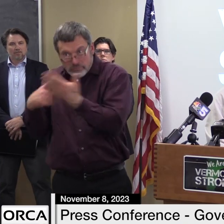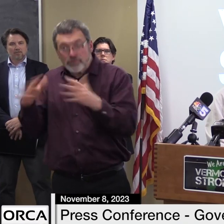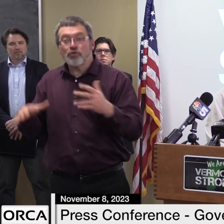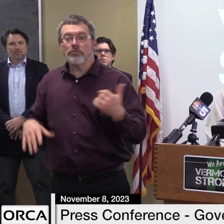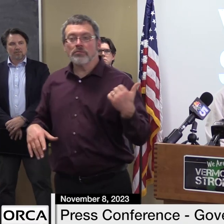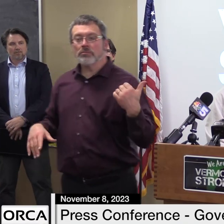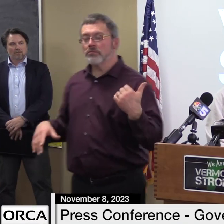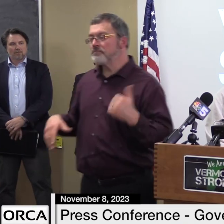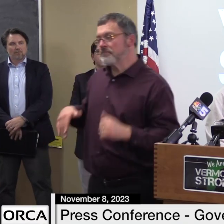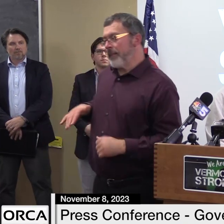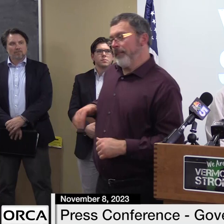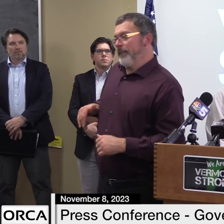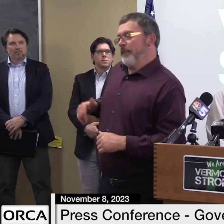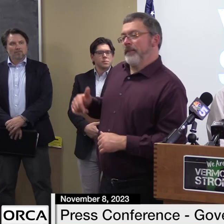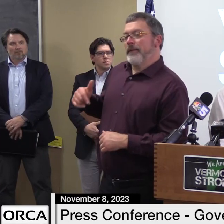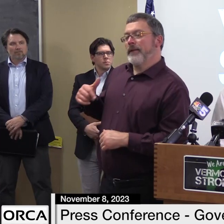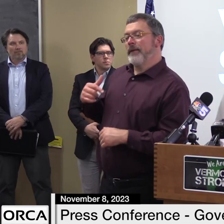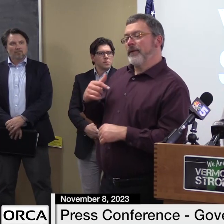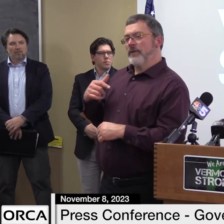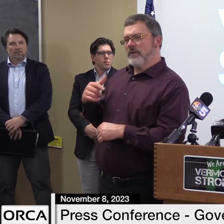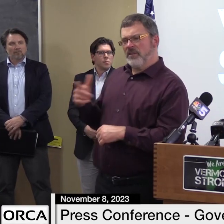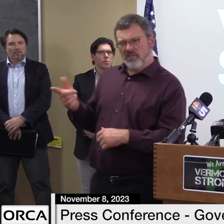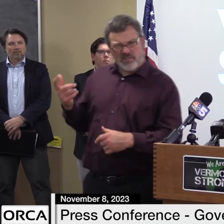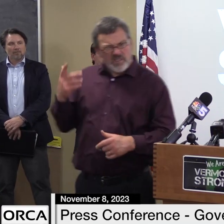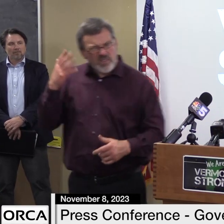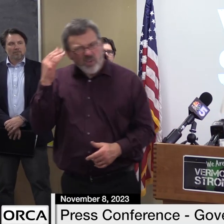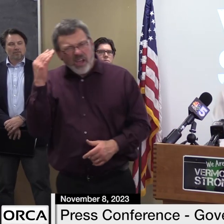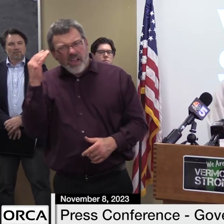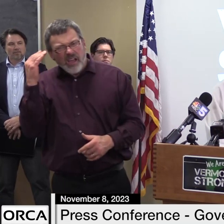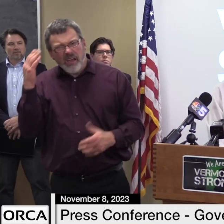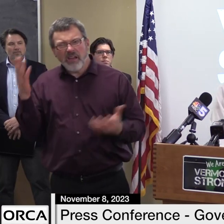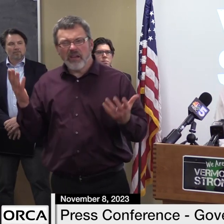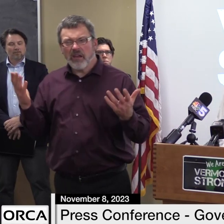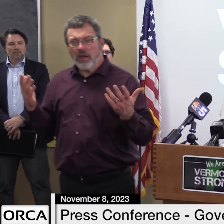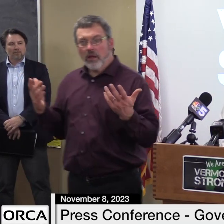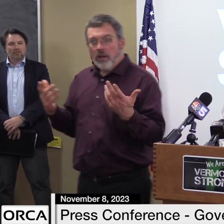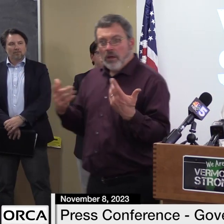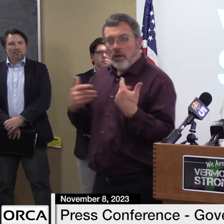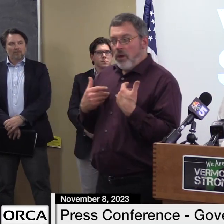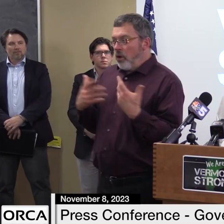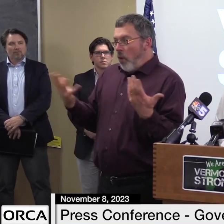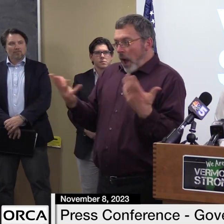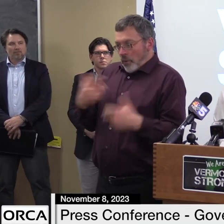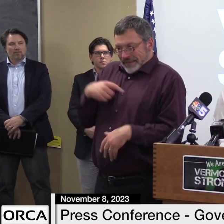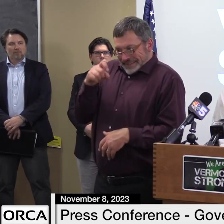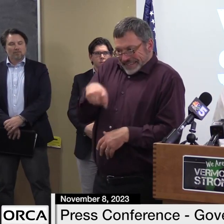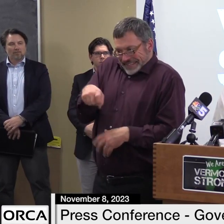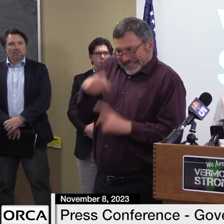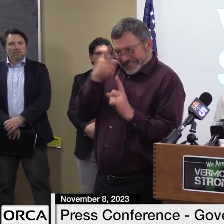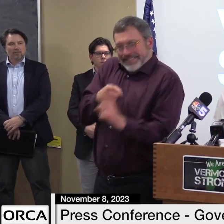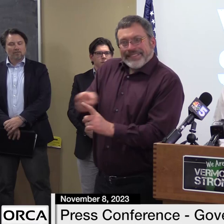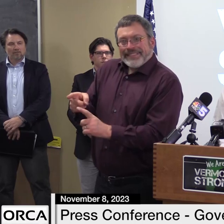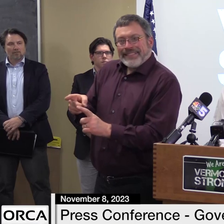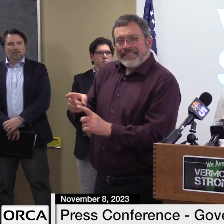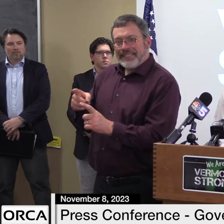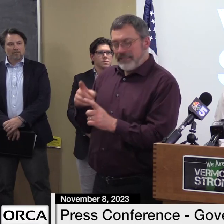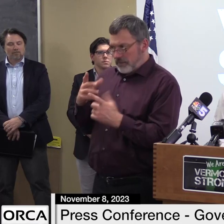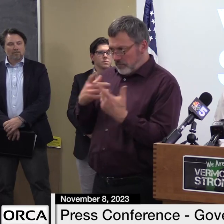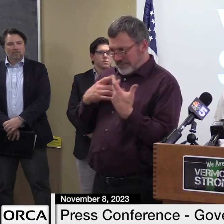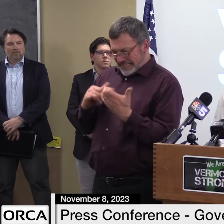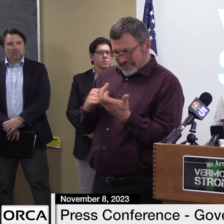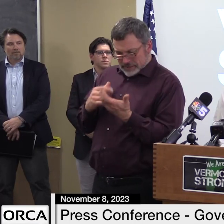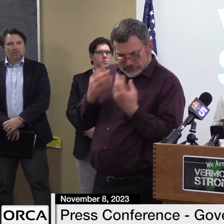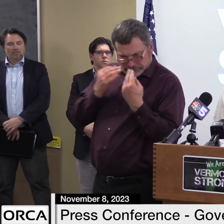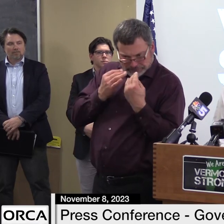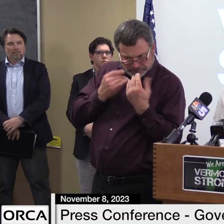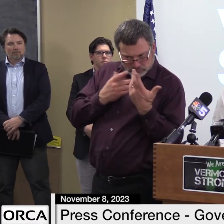Why? We haven't fleshed out all the details and what we need. We're developing that as we go.